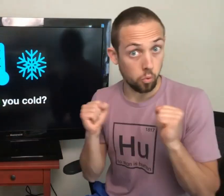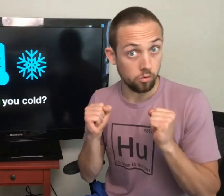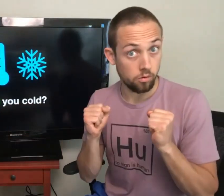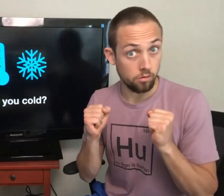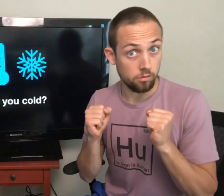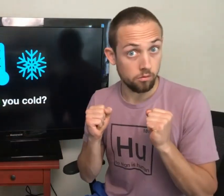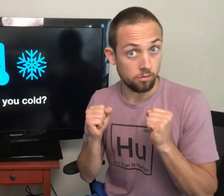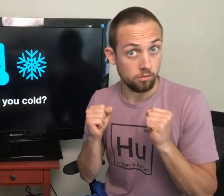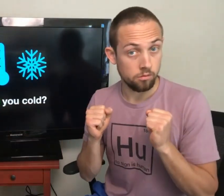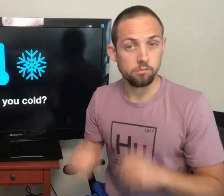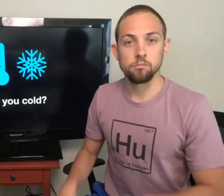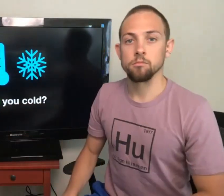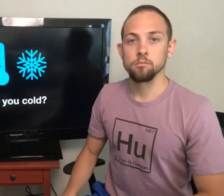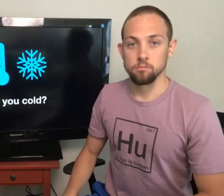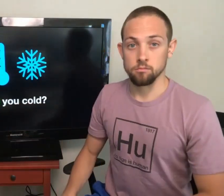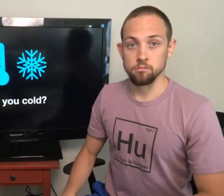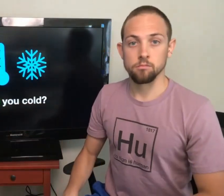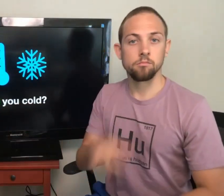are. Are you cold?